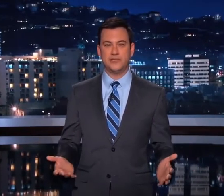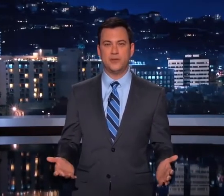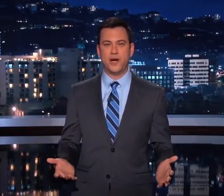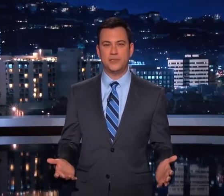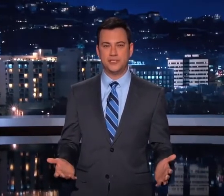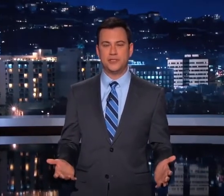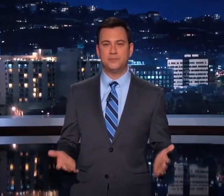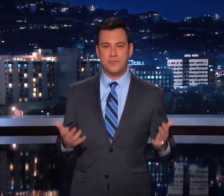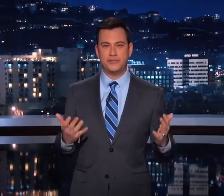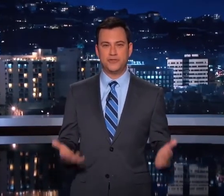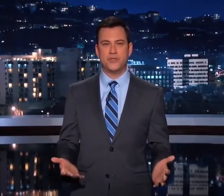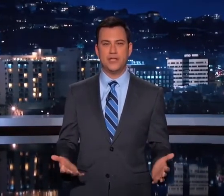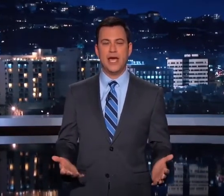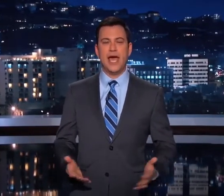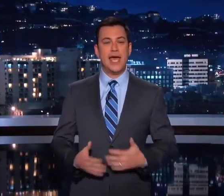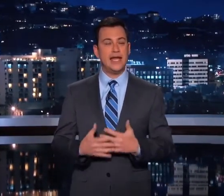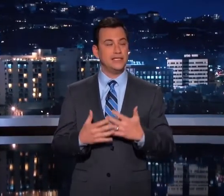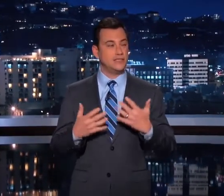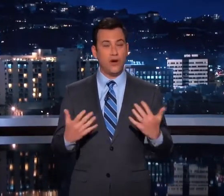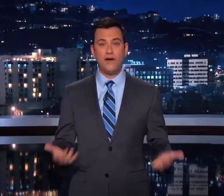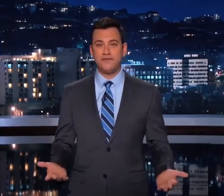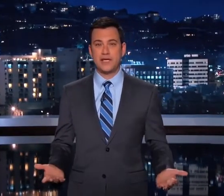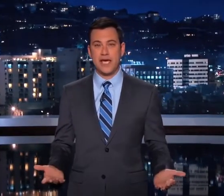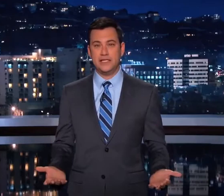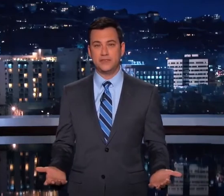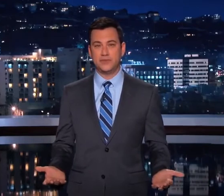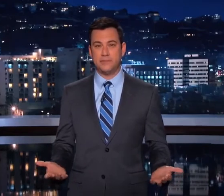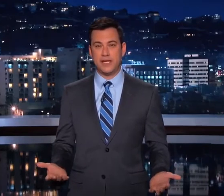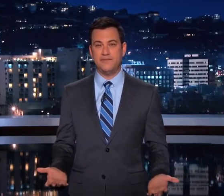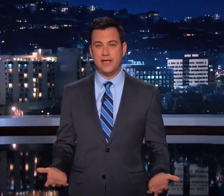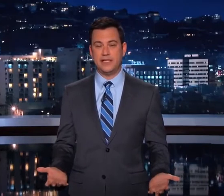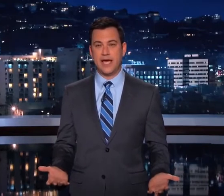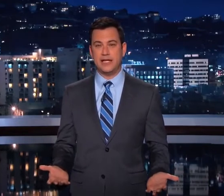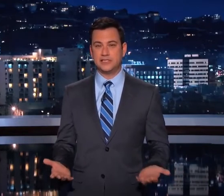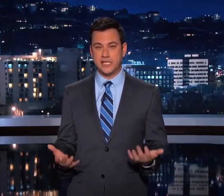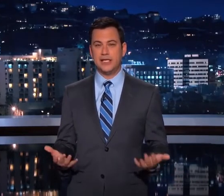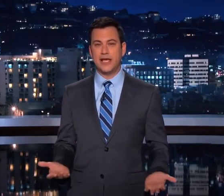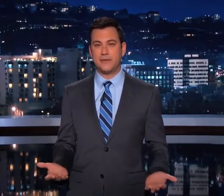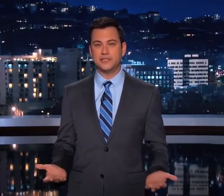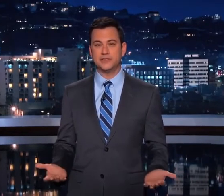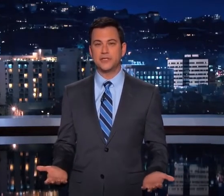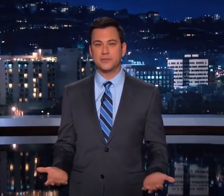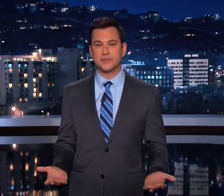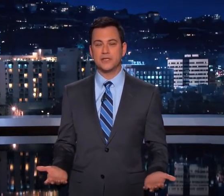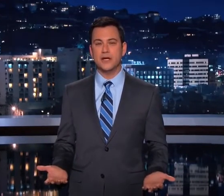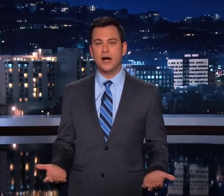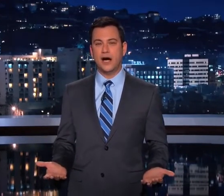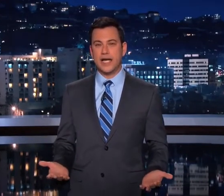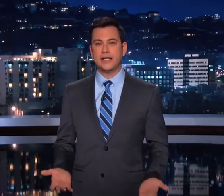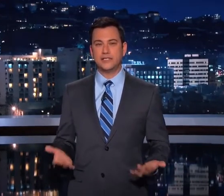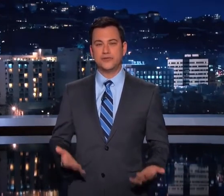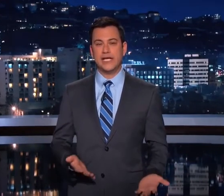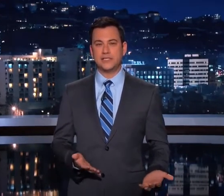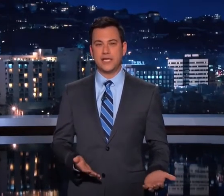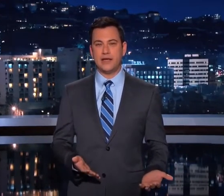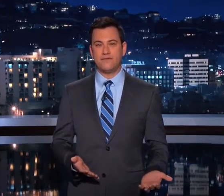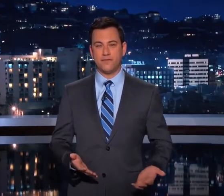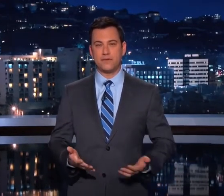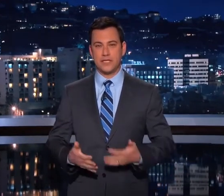Obama, showed up to pay tribute. And as is often the case with a big event, they had a sign language interpreter on hand to translate for the